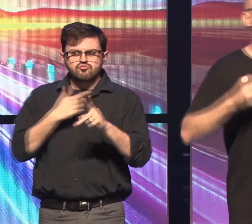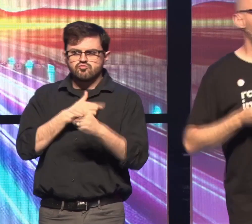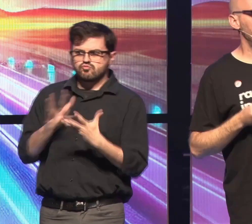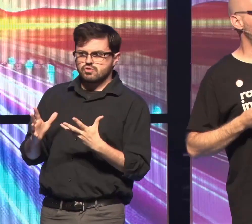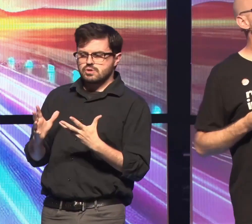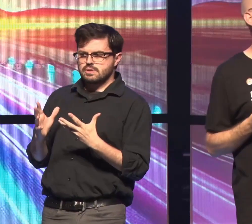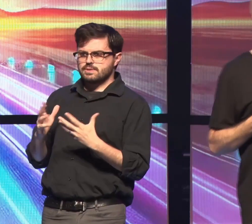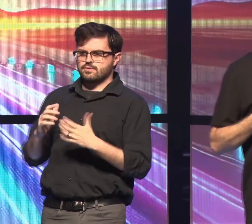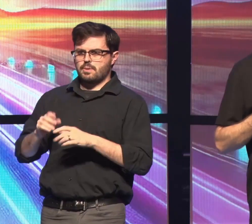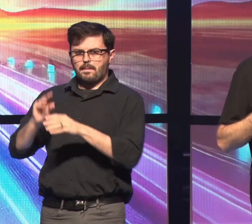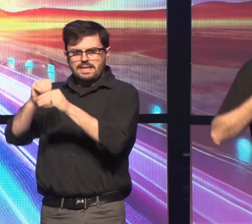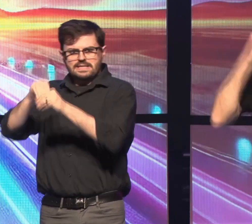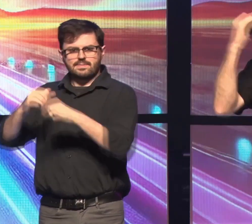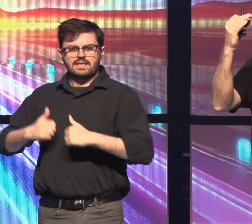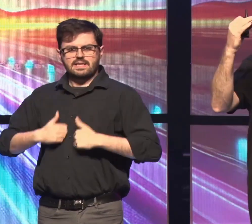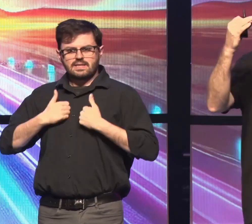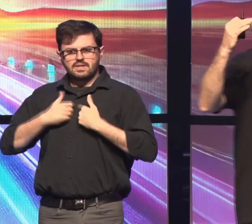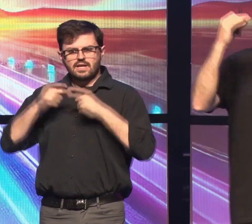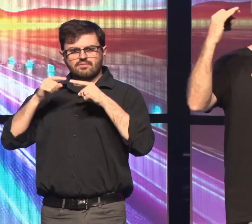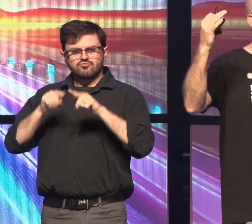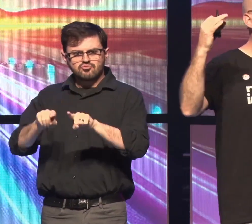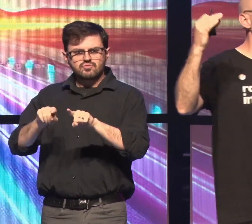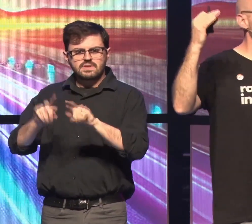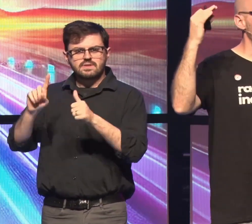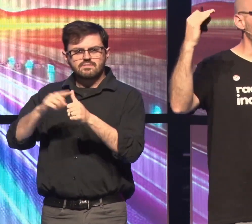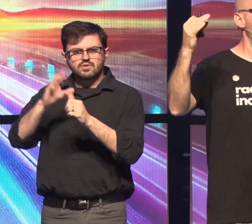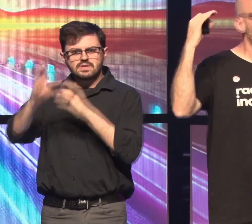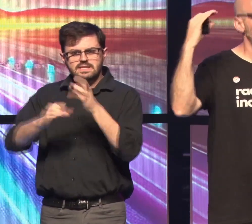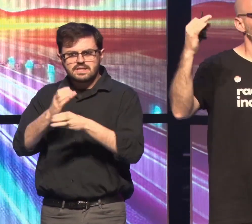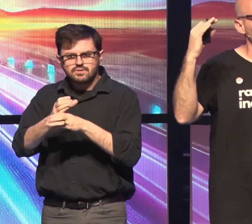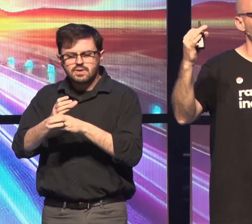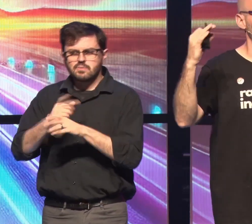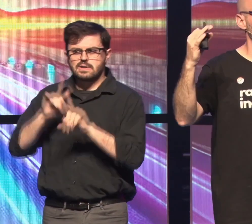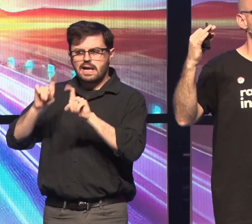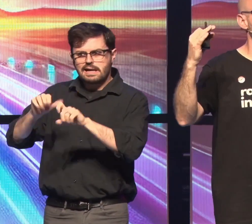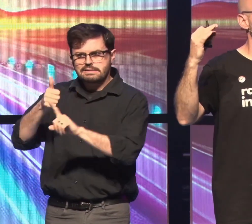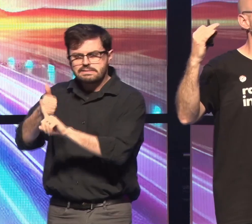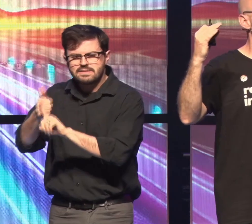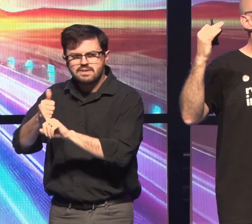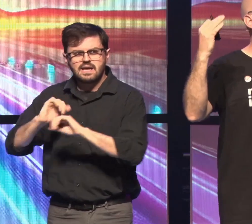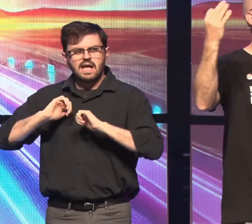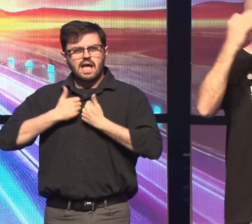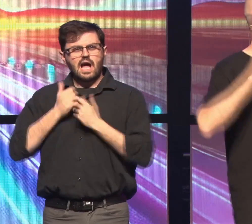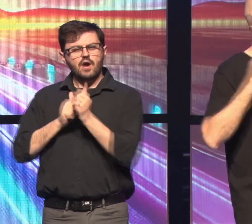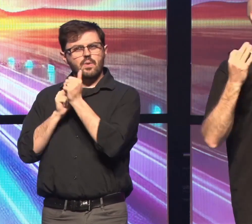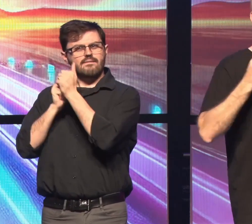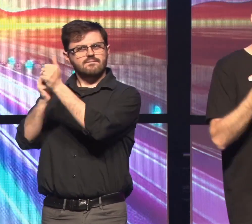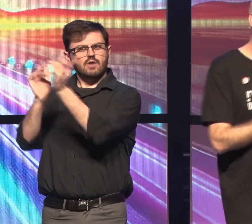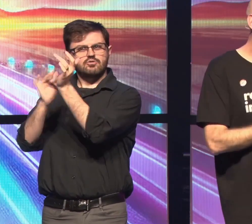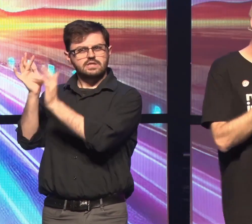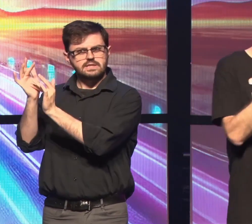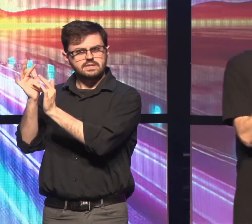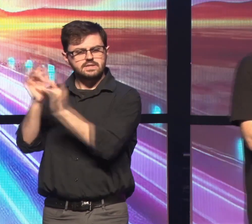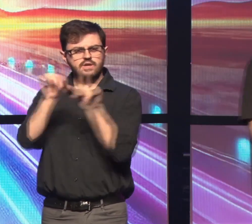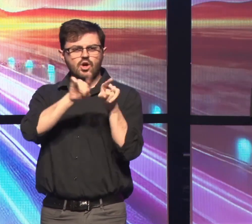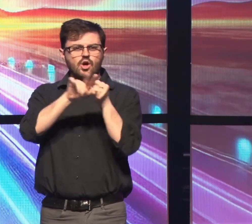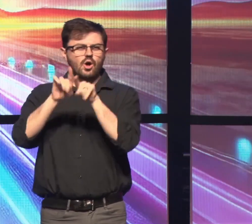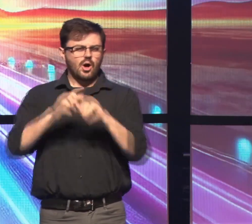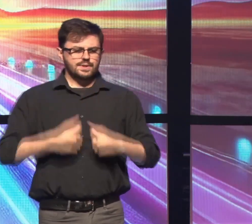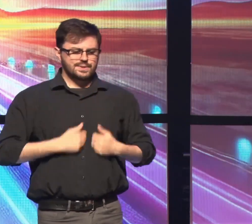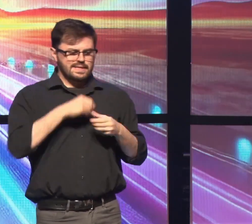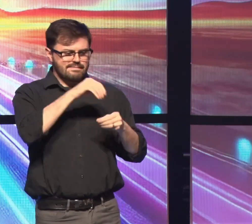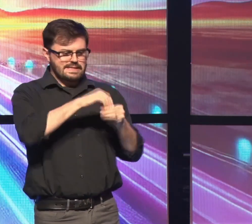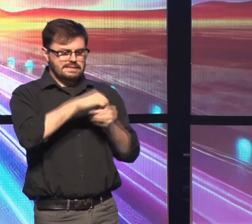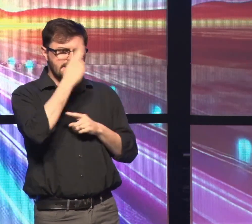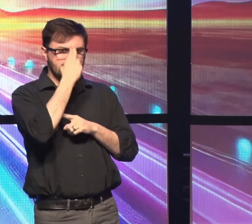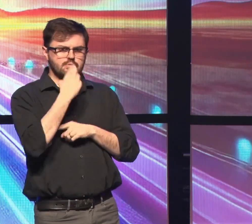I follow Jesus and live within the Roman Empire? How do I do that? How do I stay true and loyal to